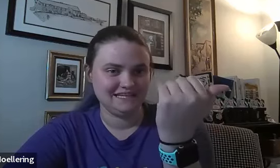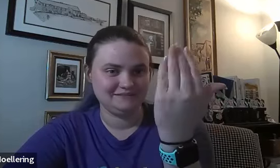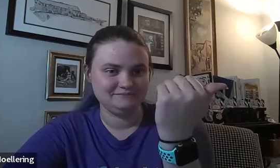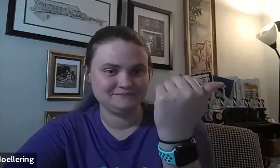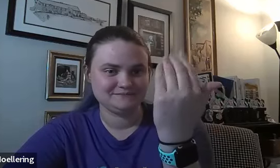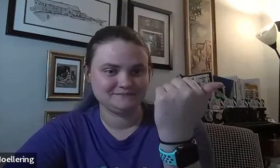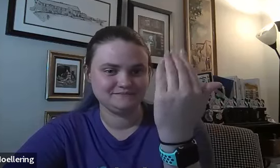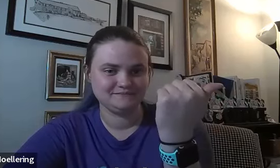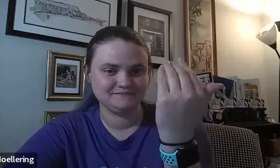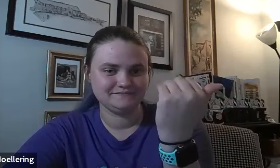15,